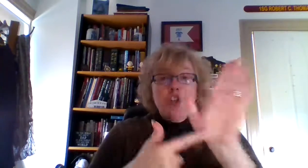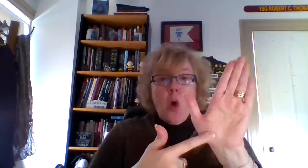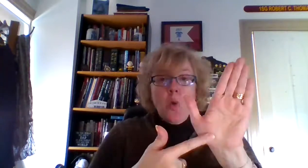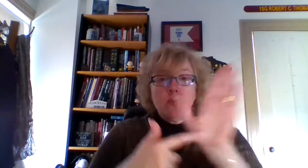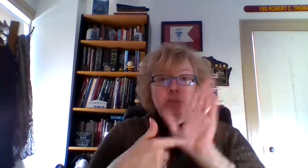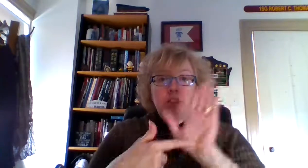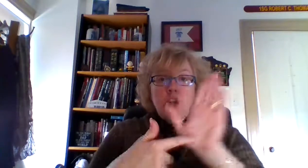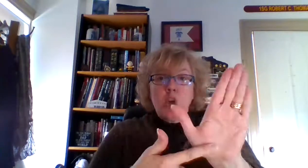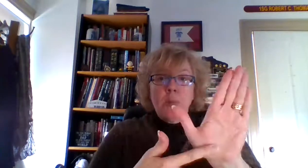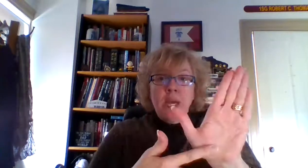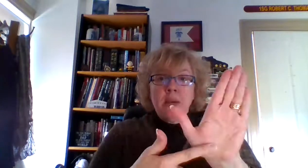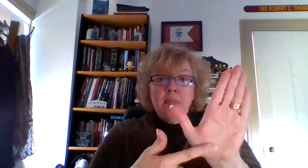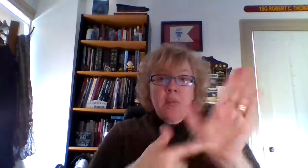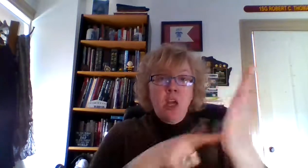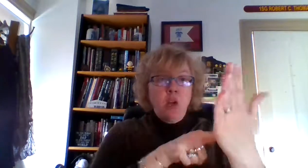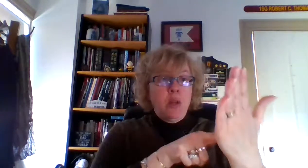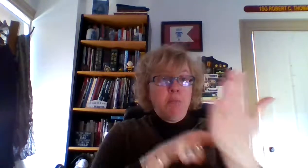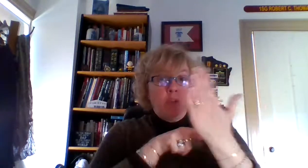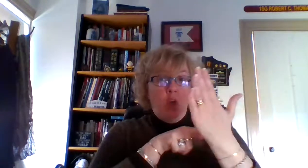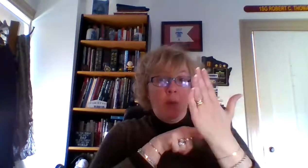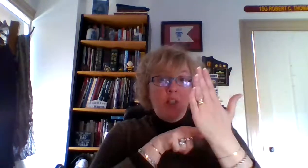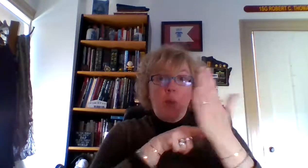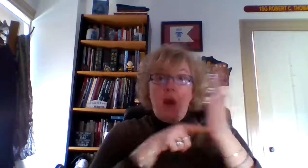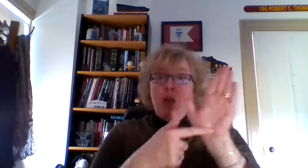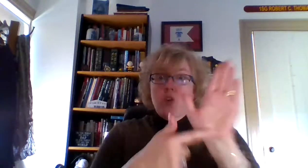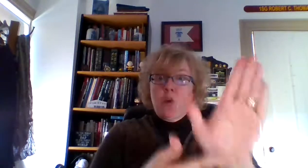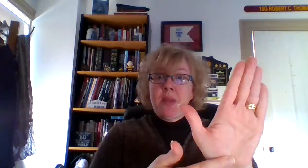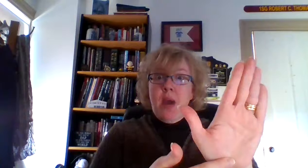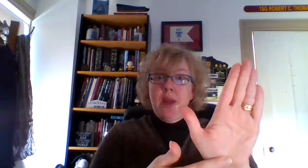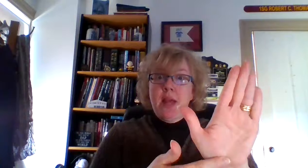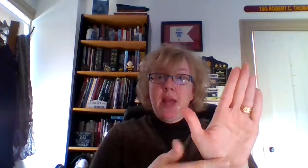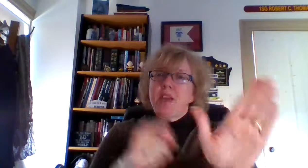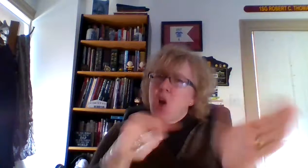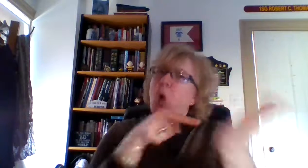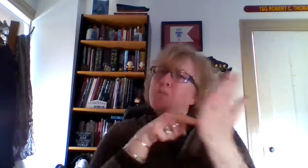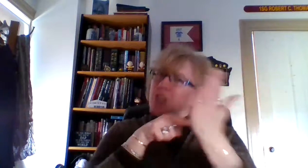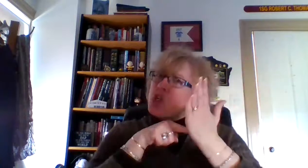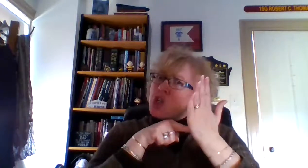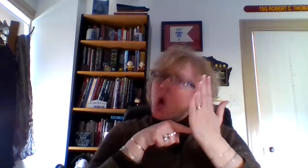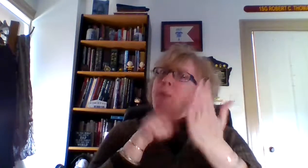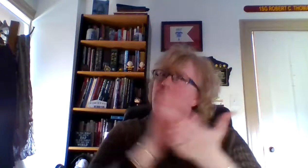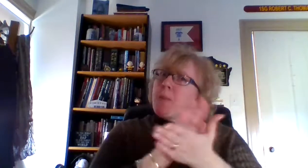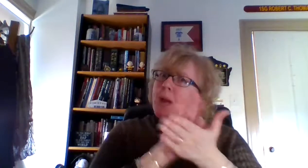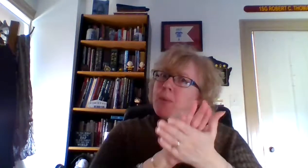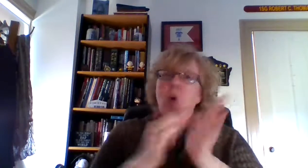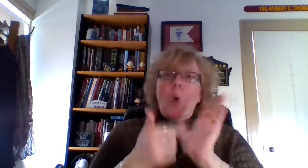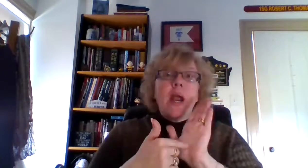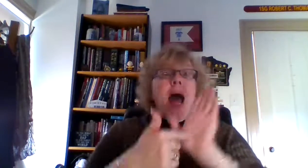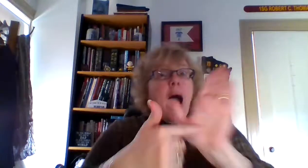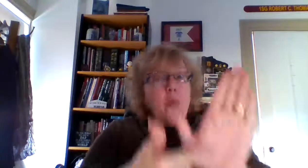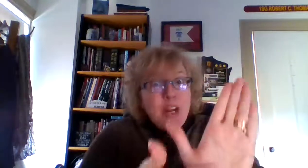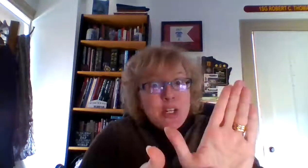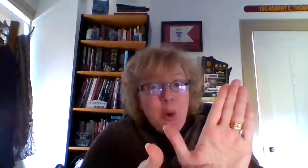Show me. You can show me this way or show me that way. Like, show me your paper, or I want to show you